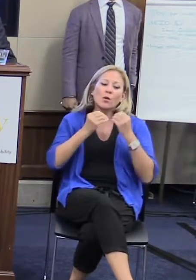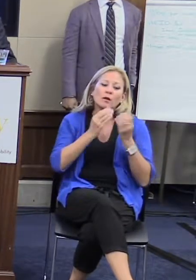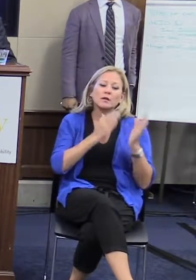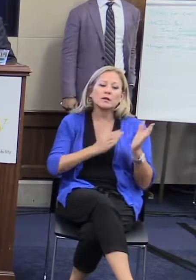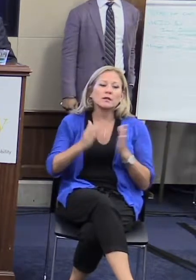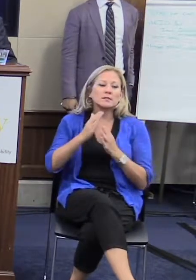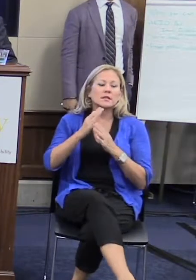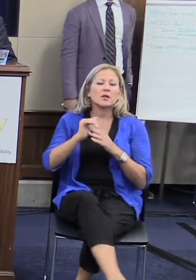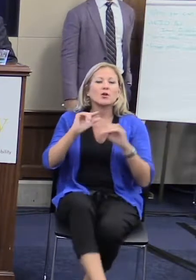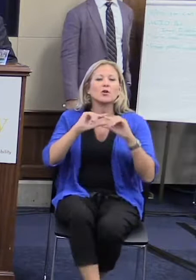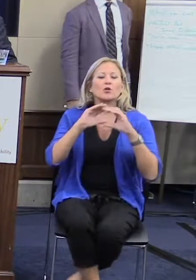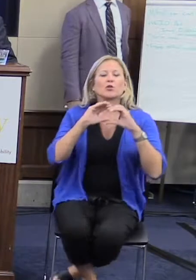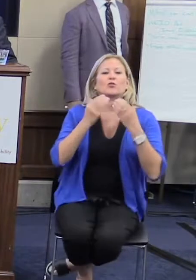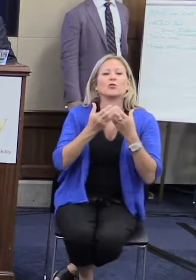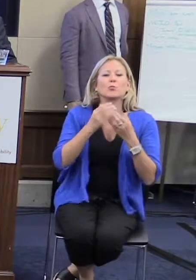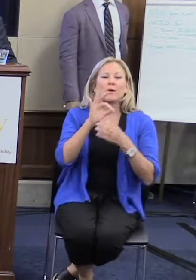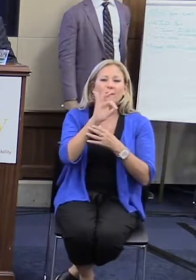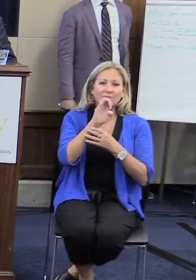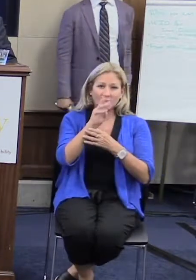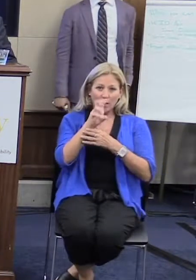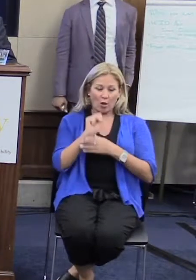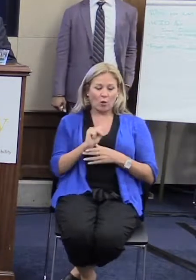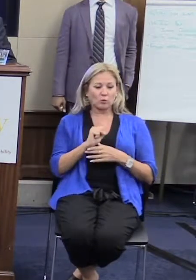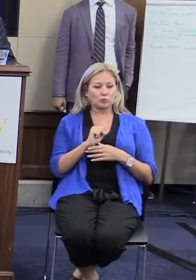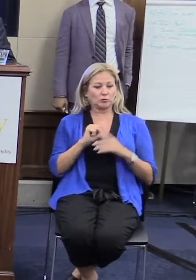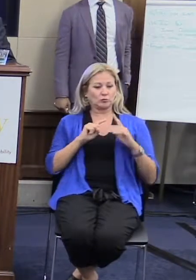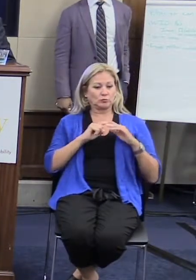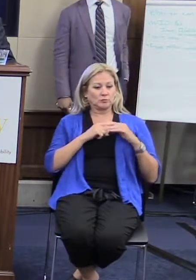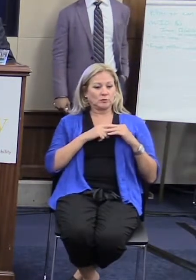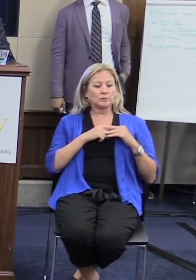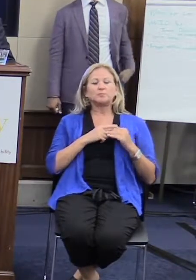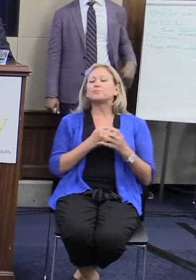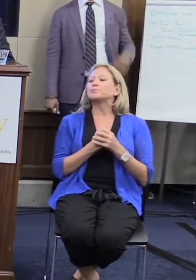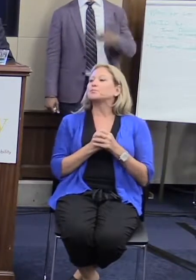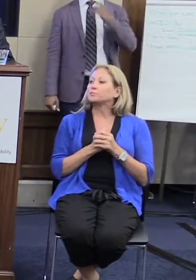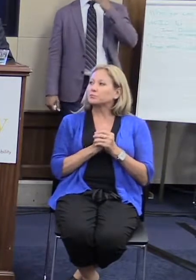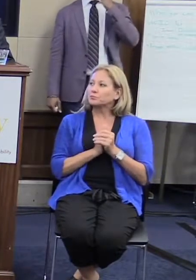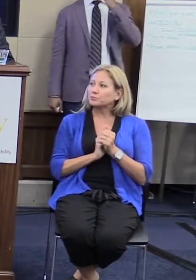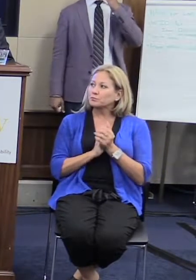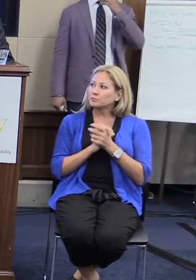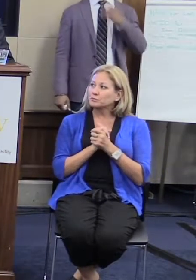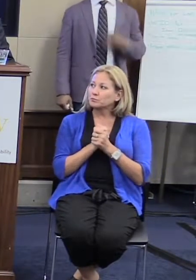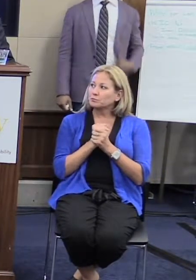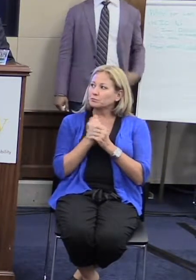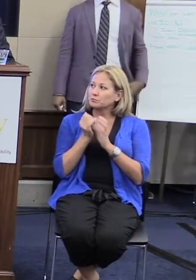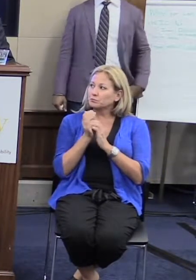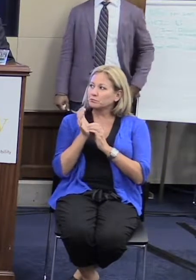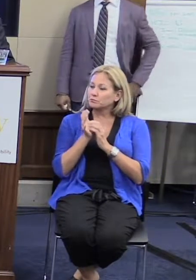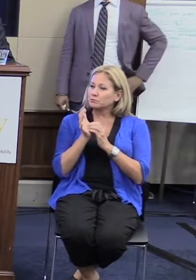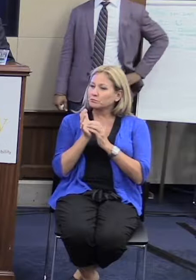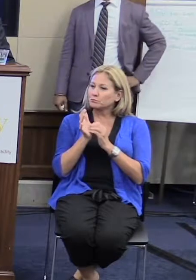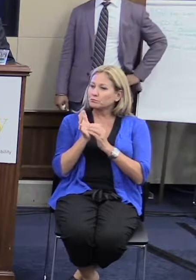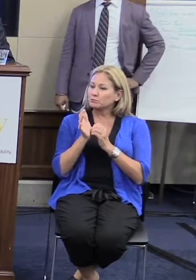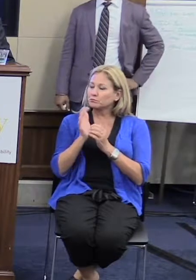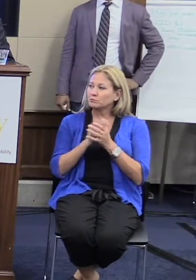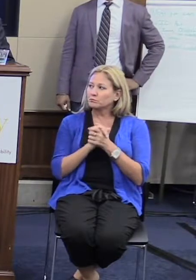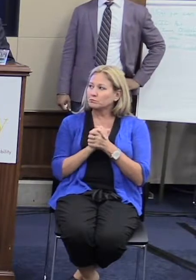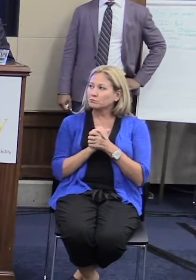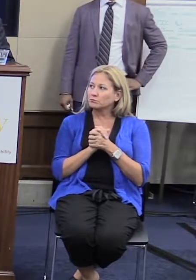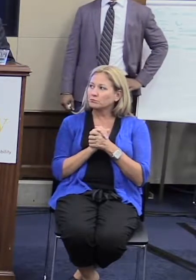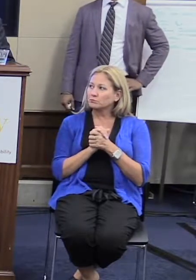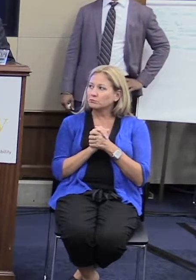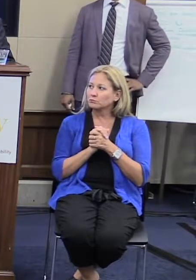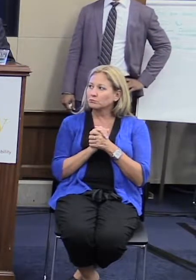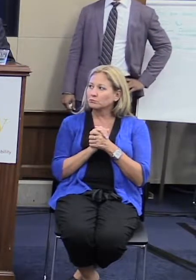of fellows spearheaded by Ben Spangenberg, who helped you check in here. He's outside at registration.